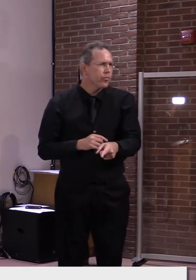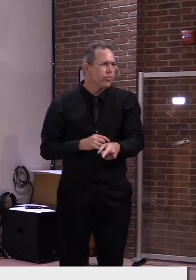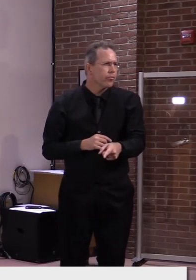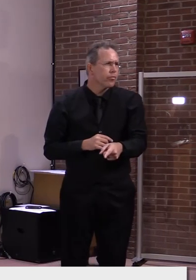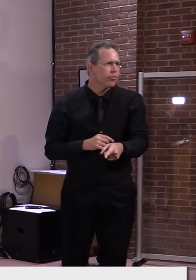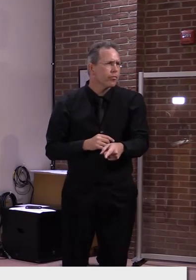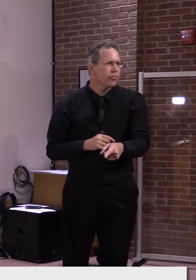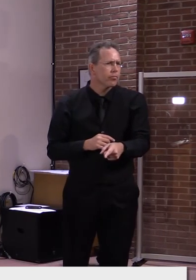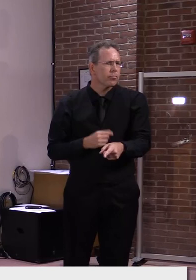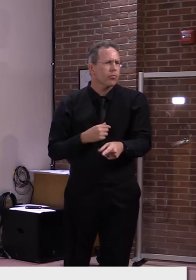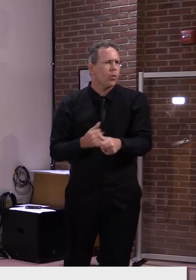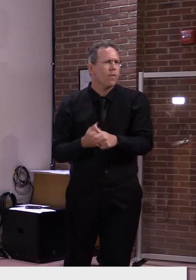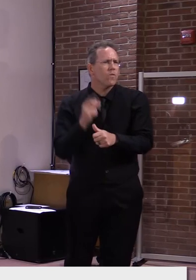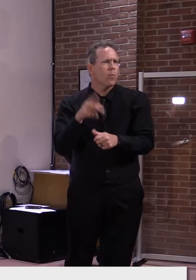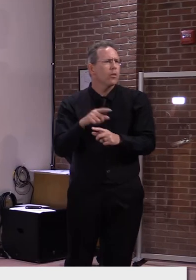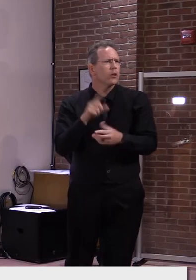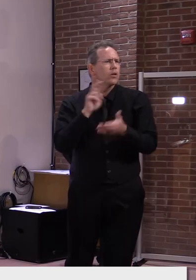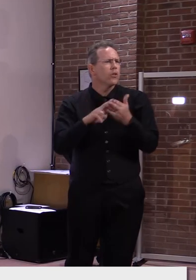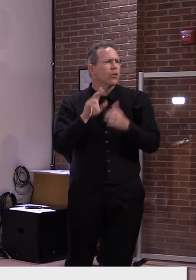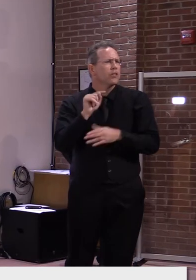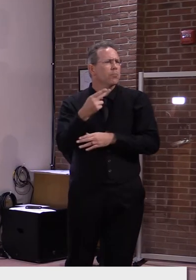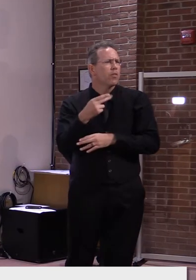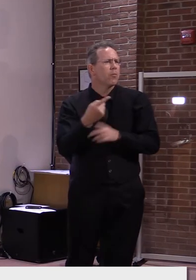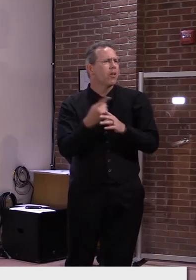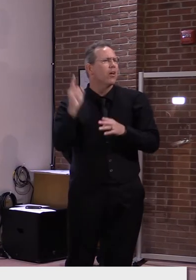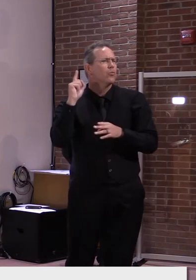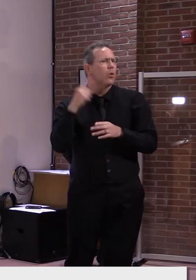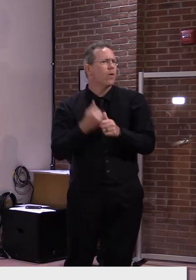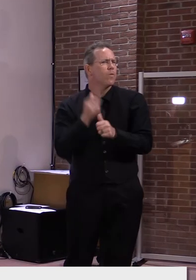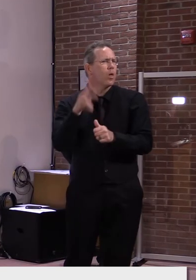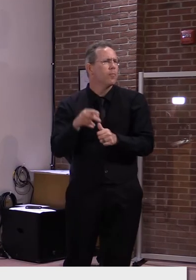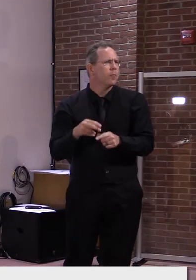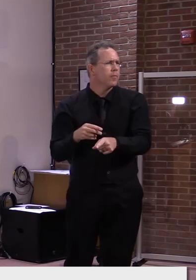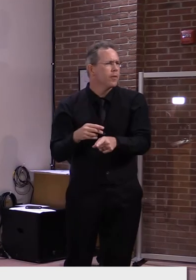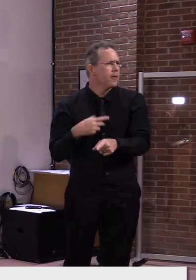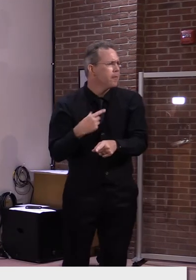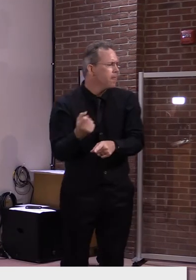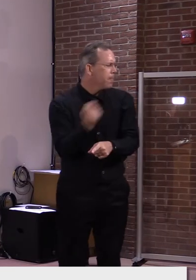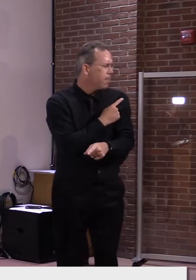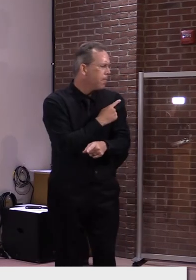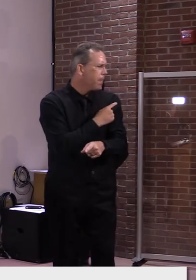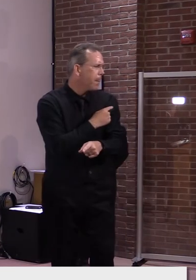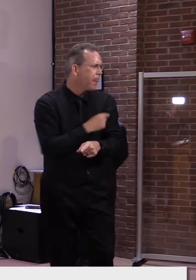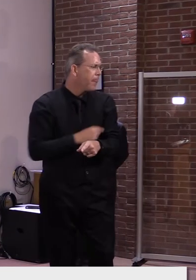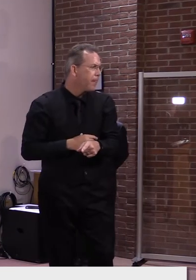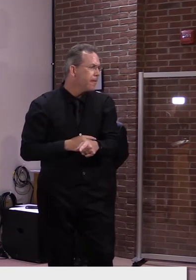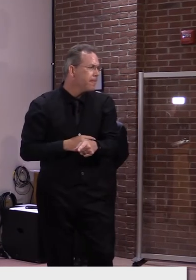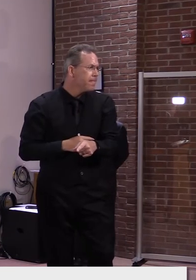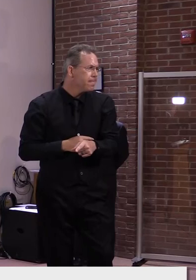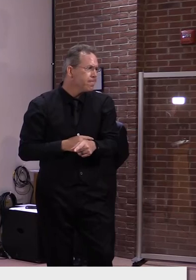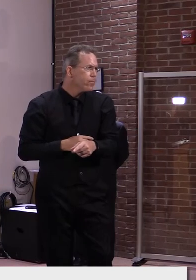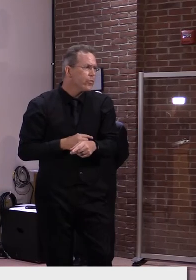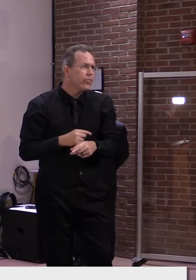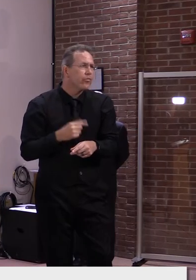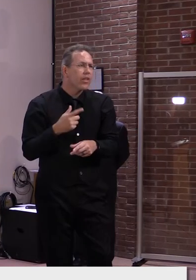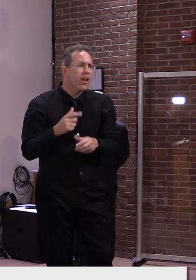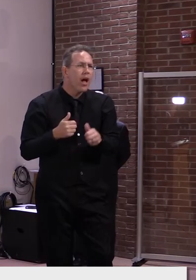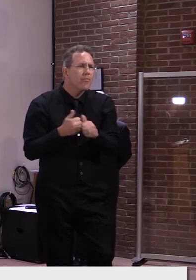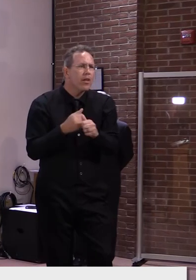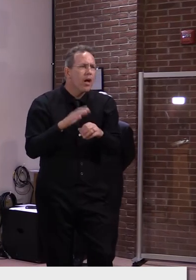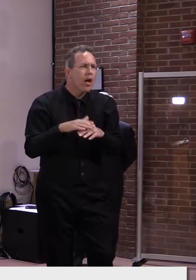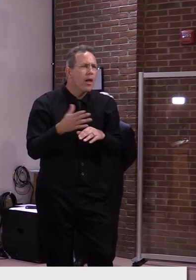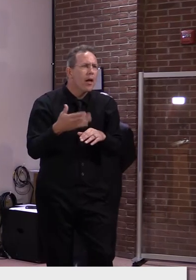week, and was wondering if there was any update on the proposed juvenile detention center in Newberry.